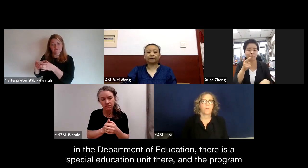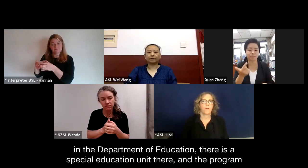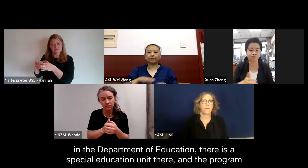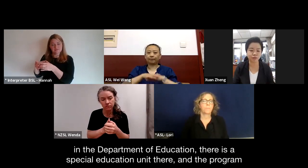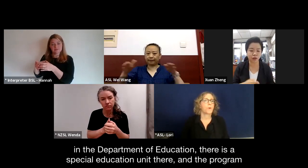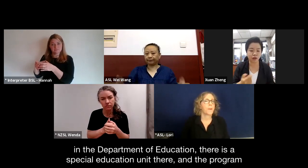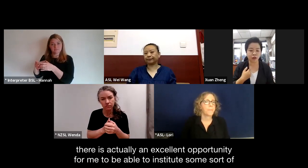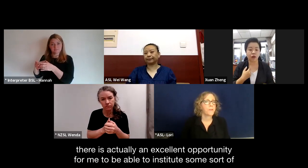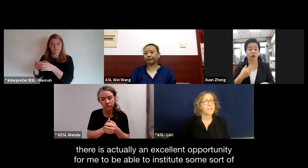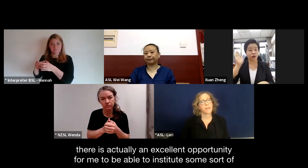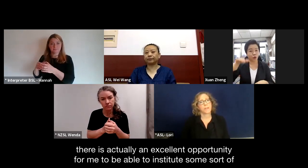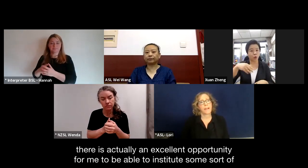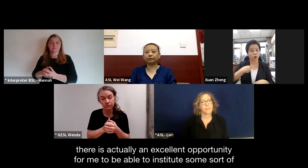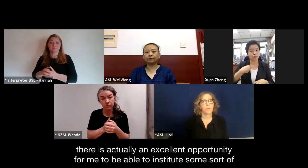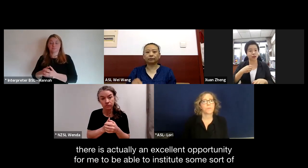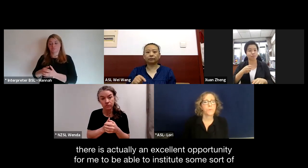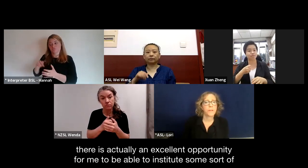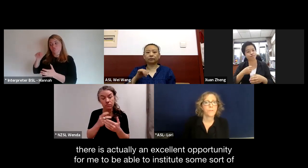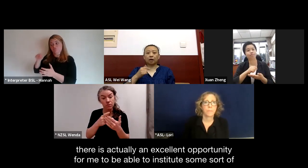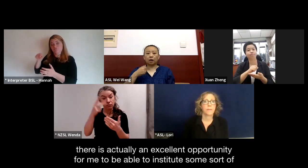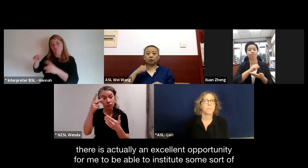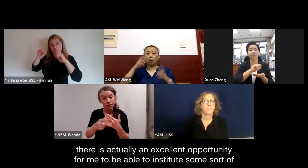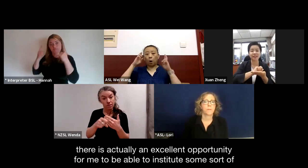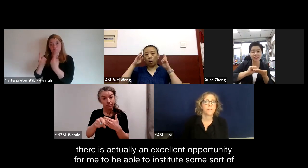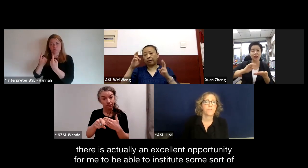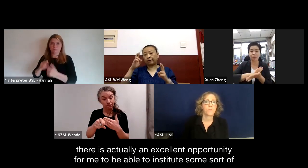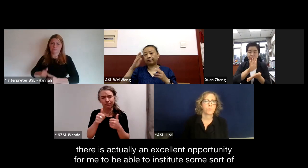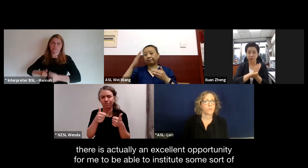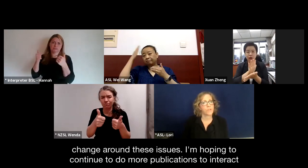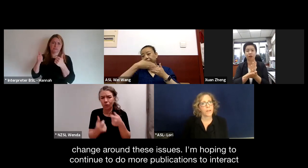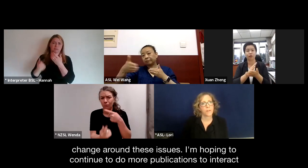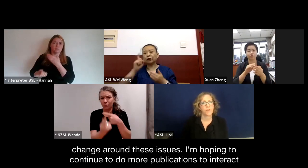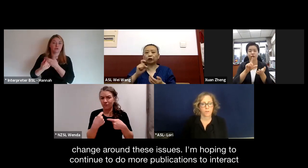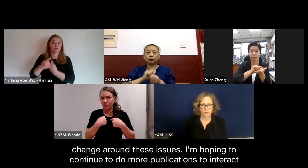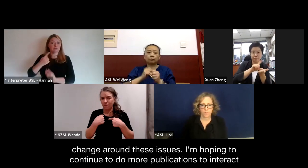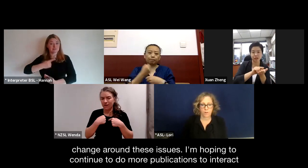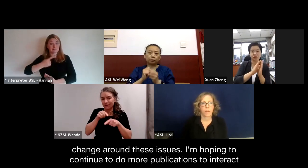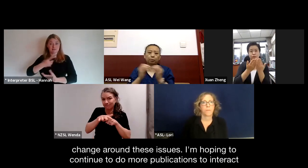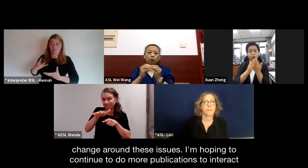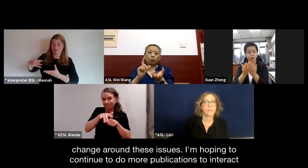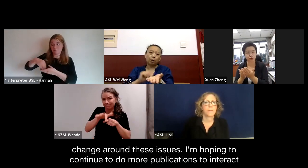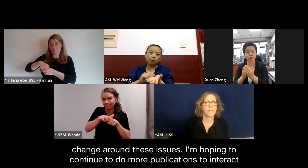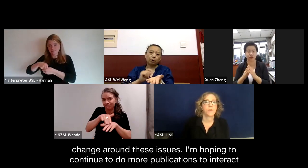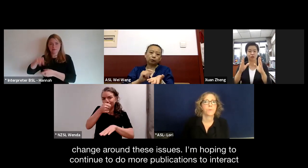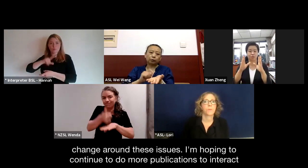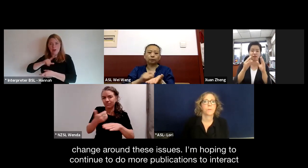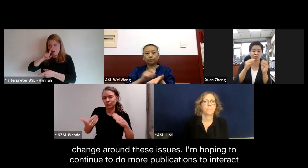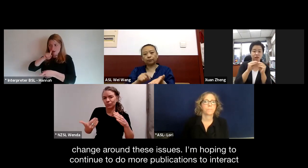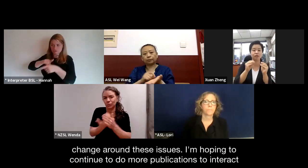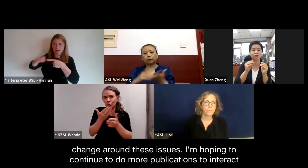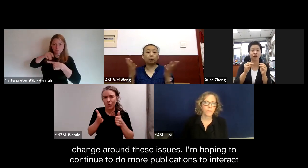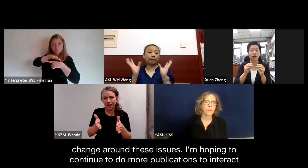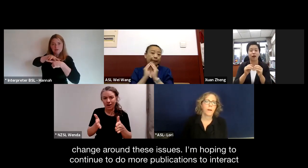And the program there is actually an excellent opportunity for me to be able to institute some sort of change around these issues.